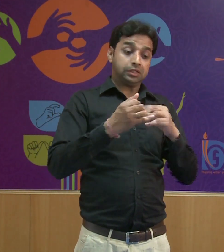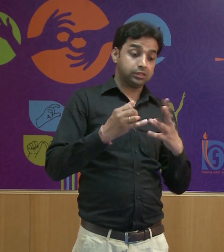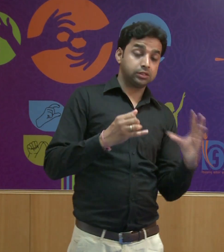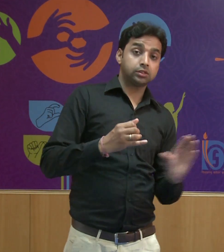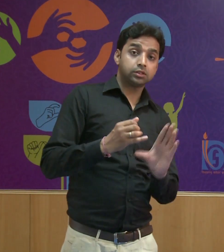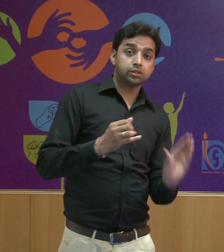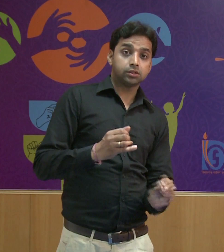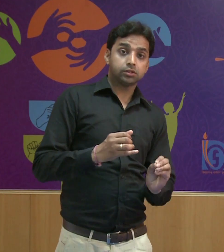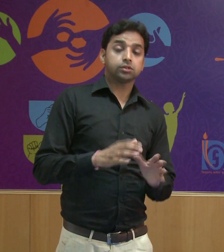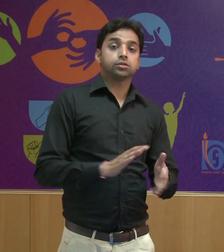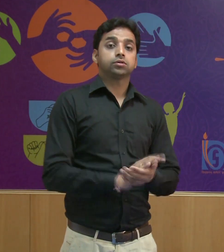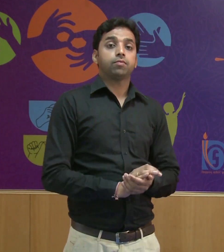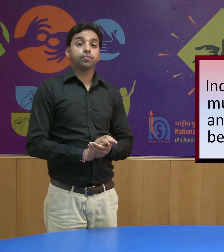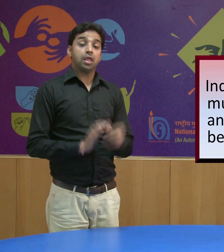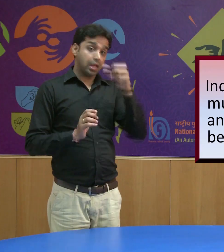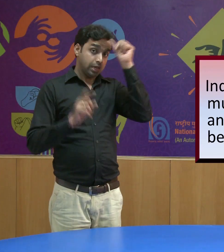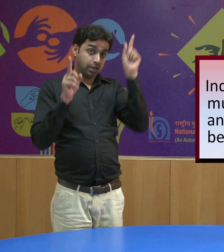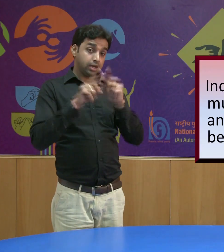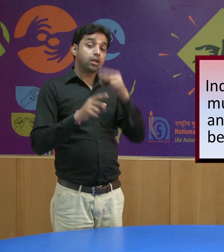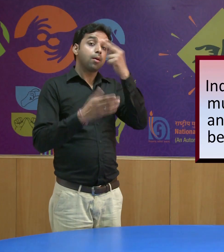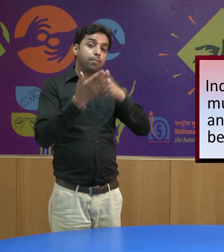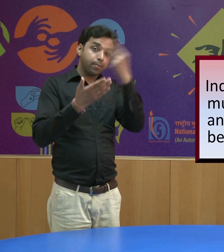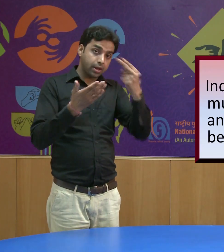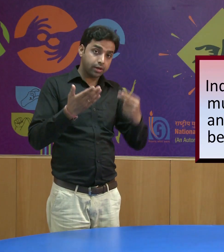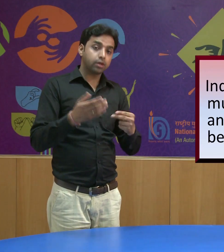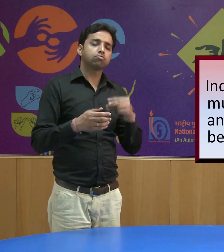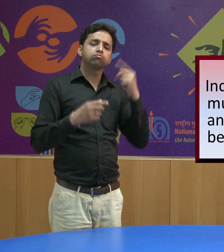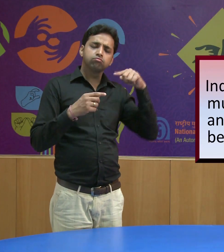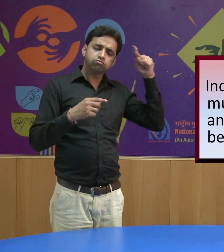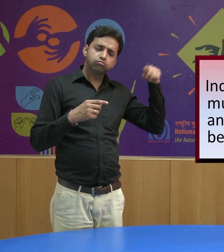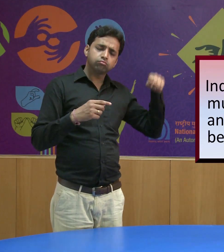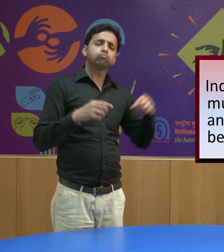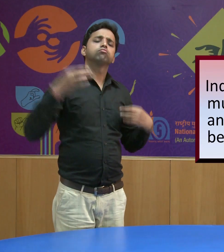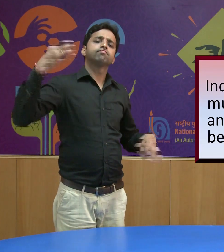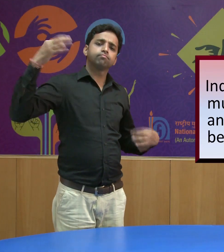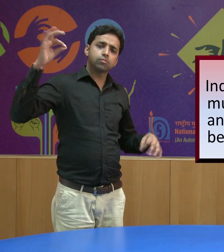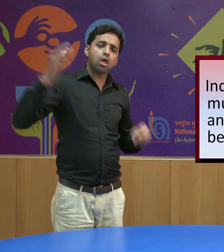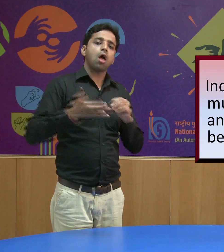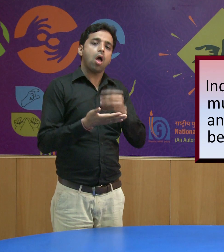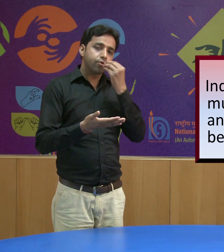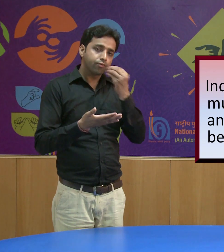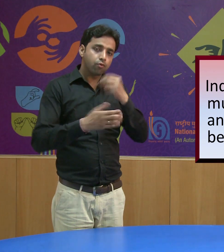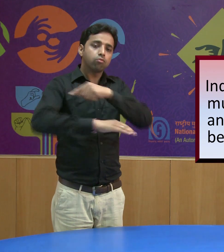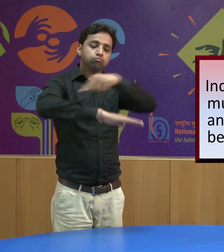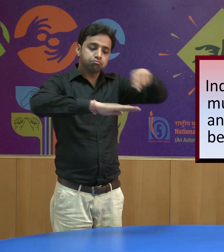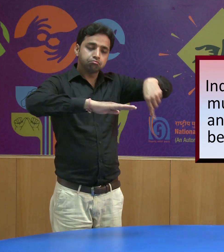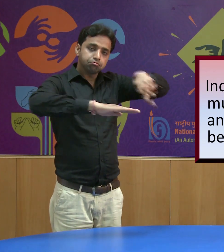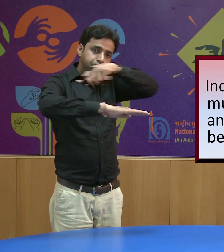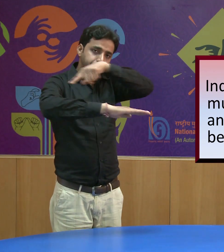Indian painting, music, dance, food and architecture became very